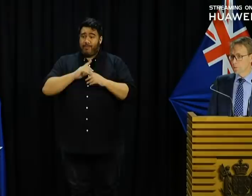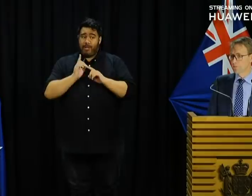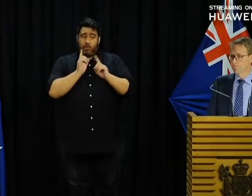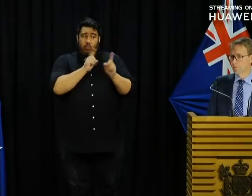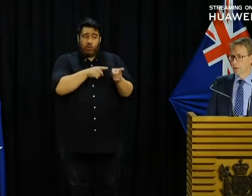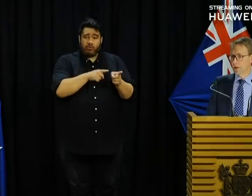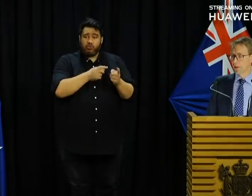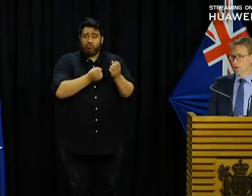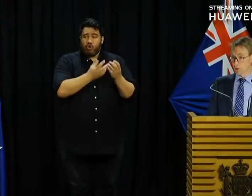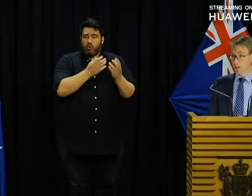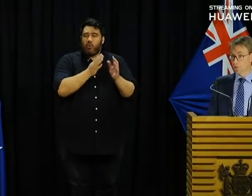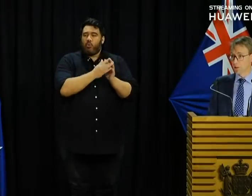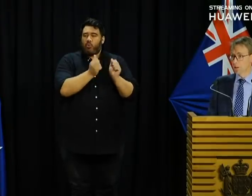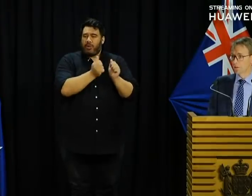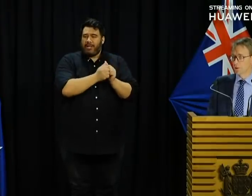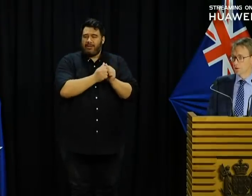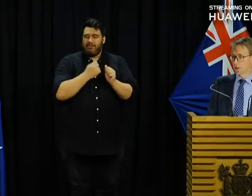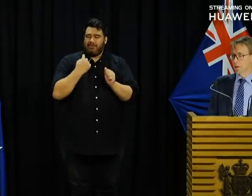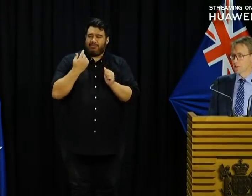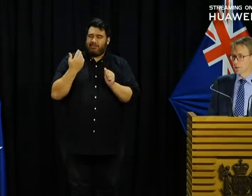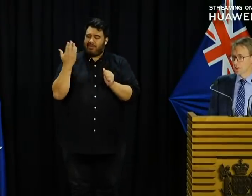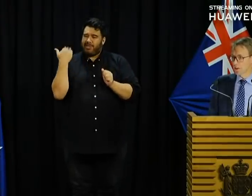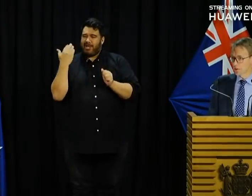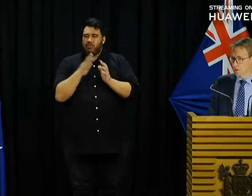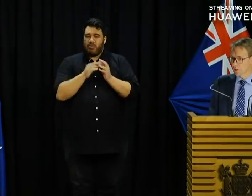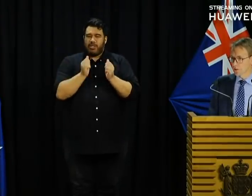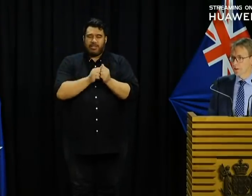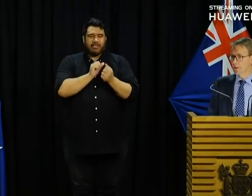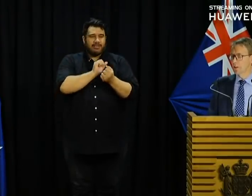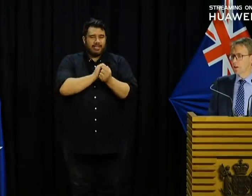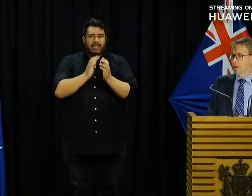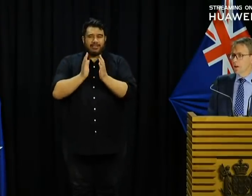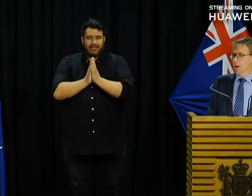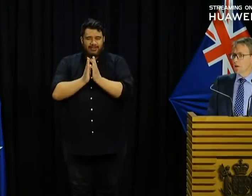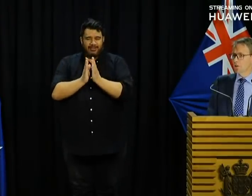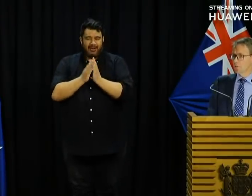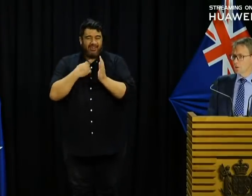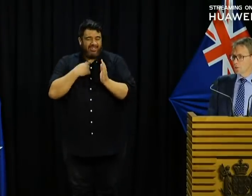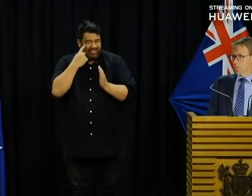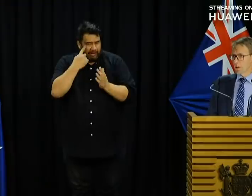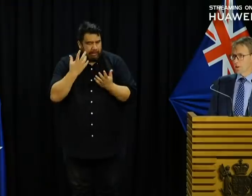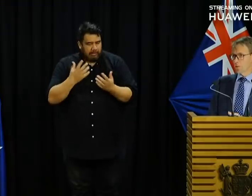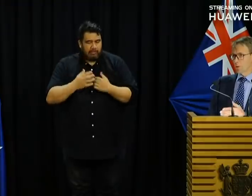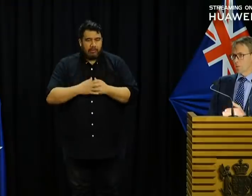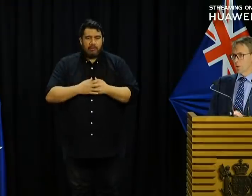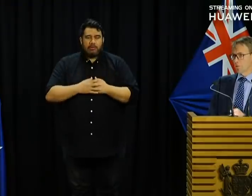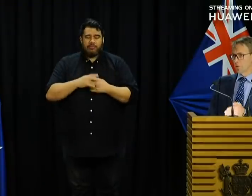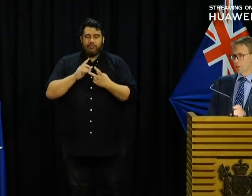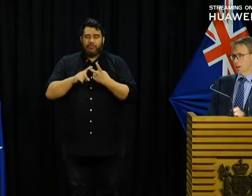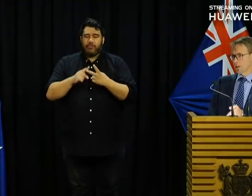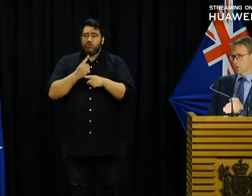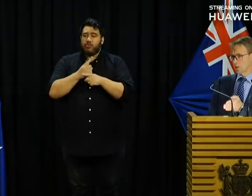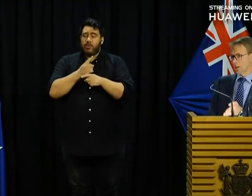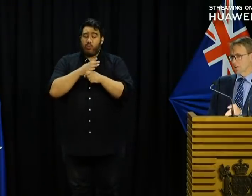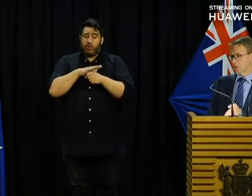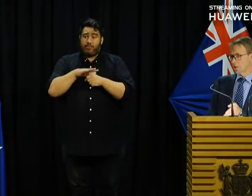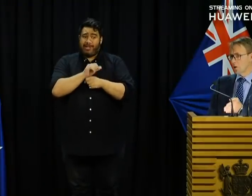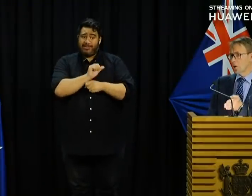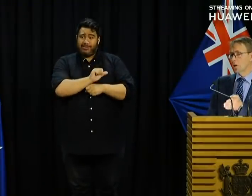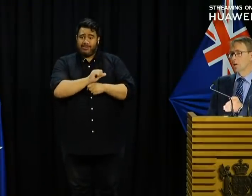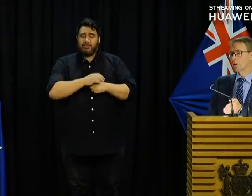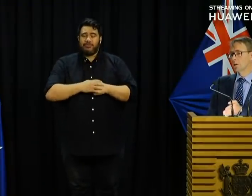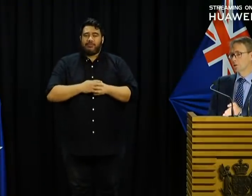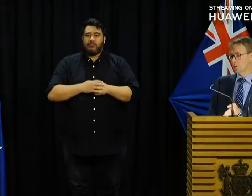weekend trip. So last weekend, so Saturday and Sunday, is my understanding. In terms of the workplaces, remembering the first case was